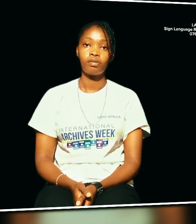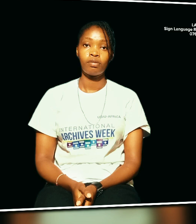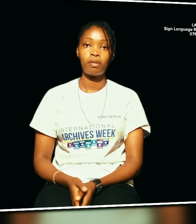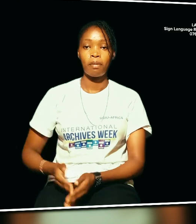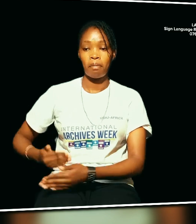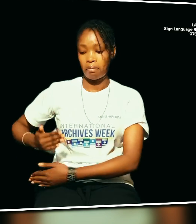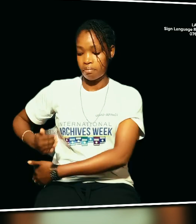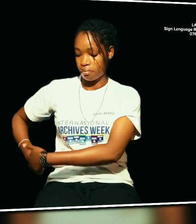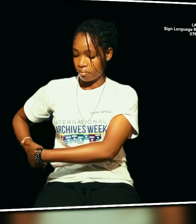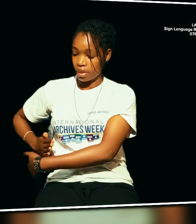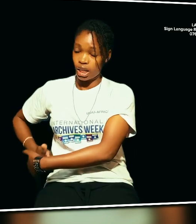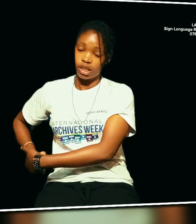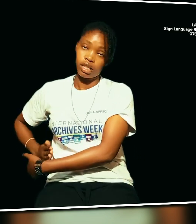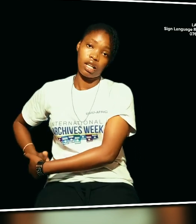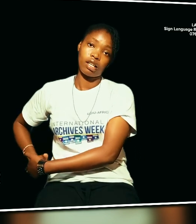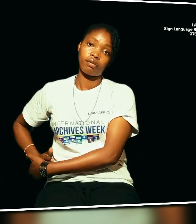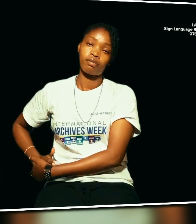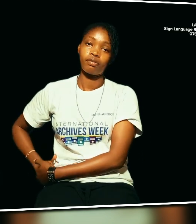partner,